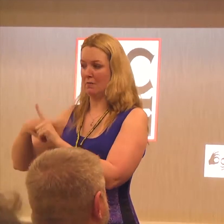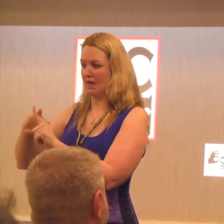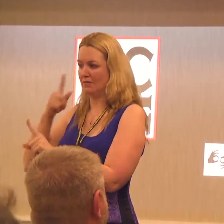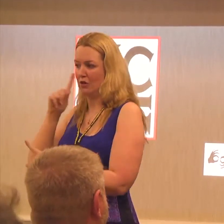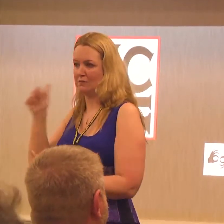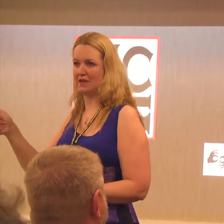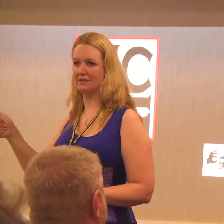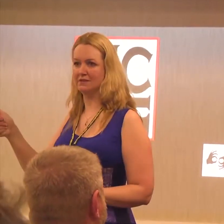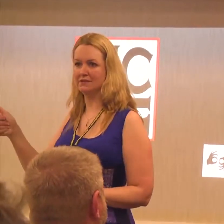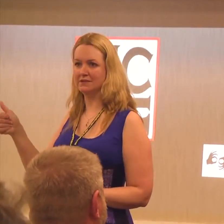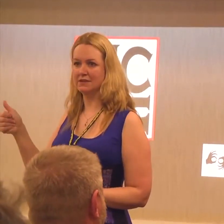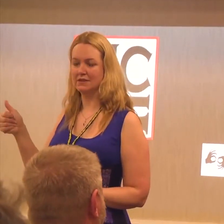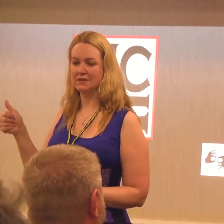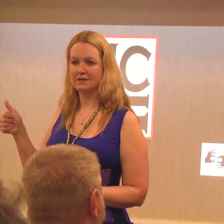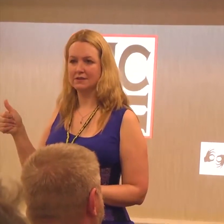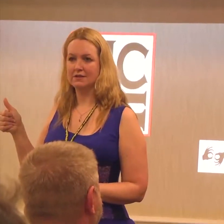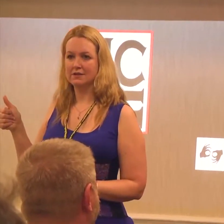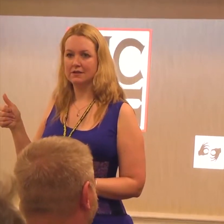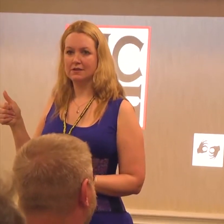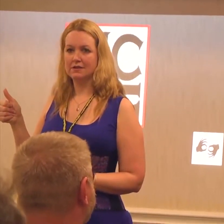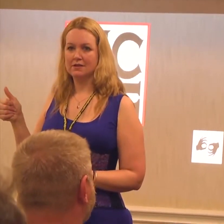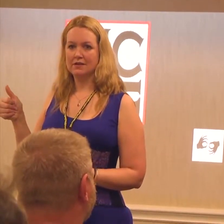themselves.